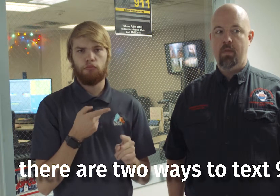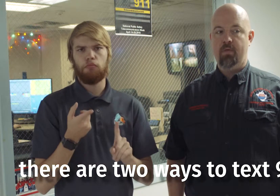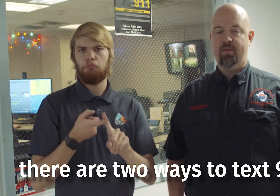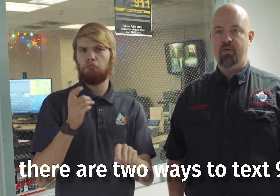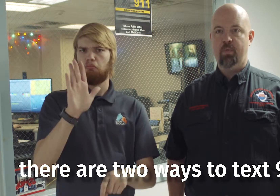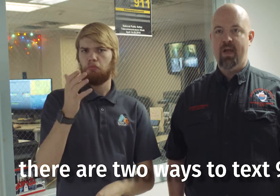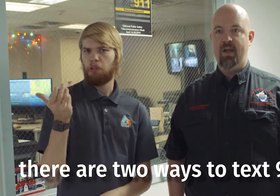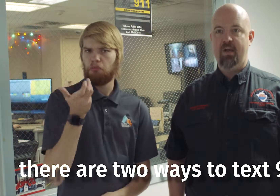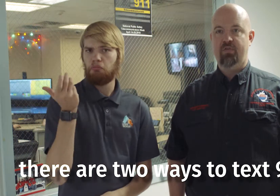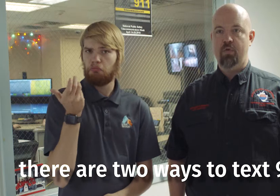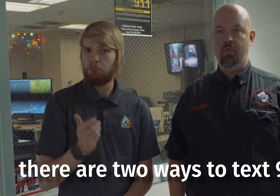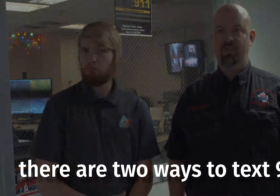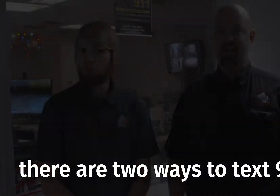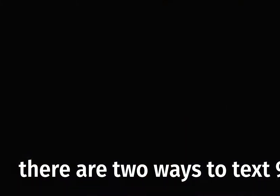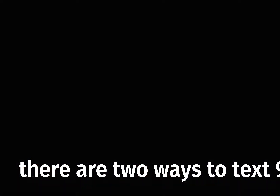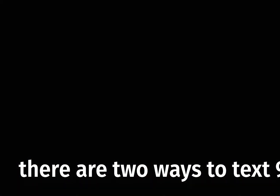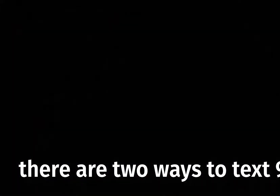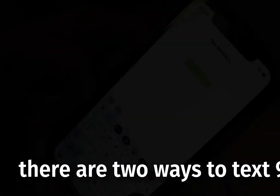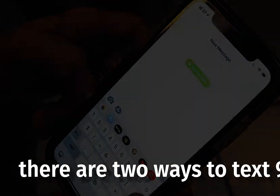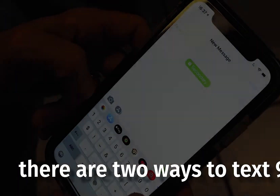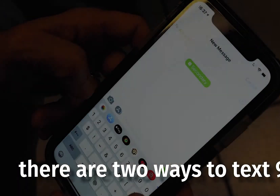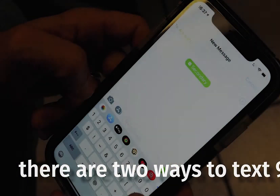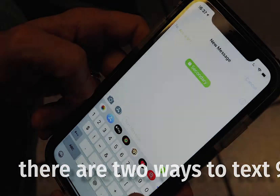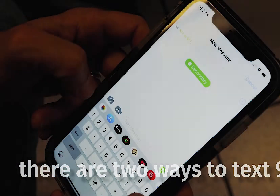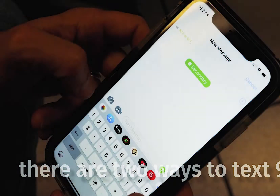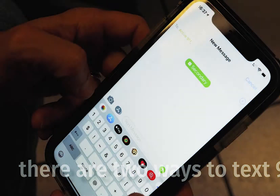The first way is through text to 911.